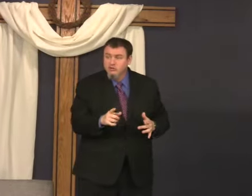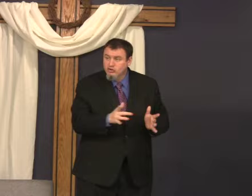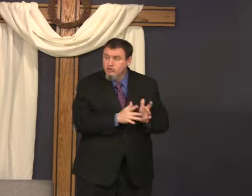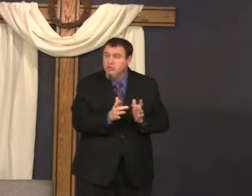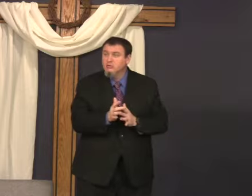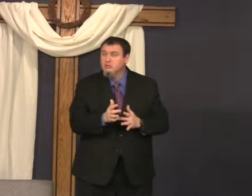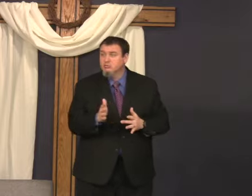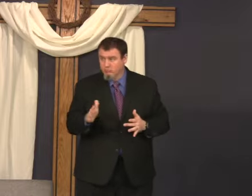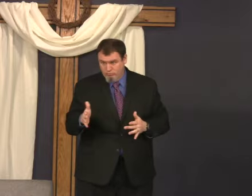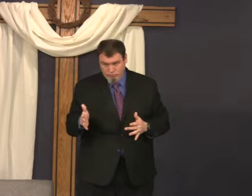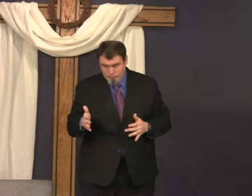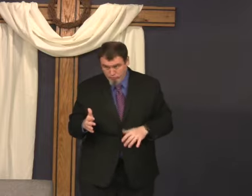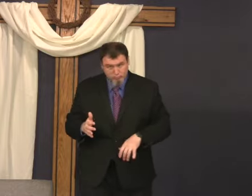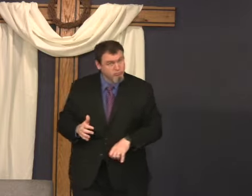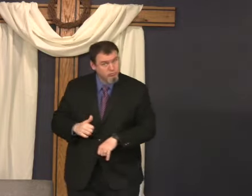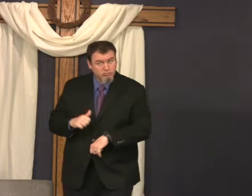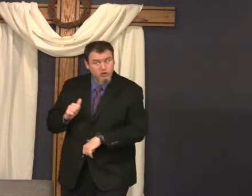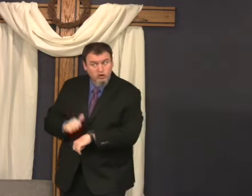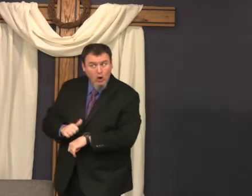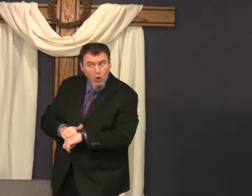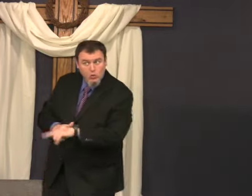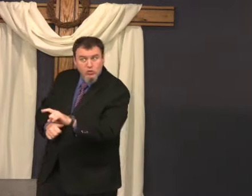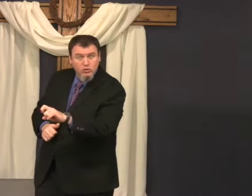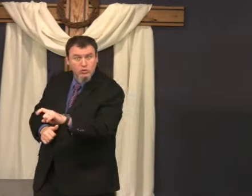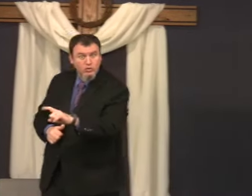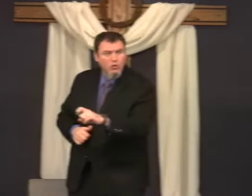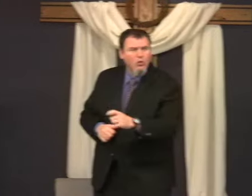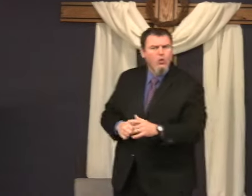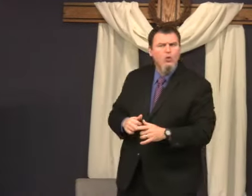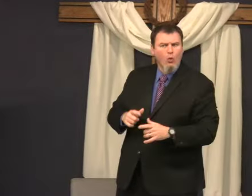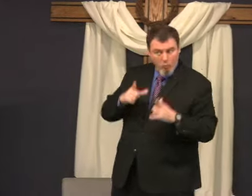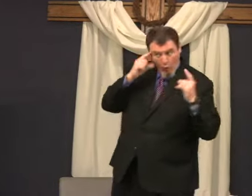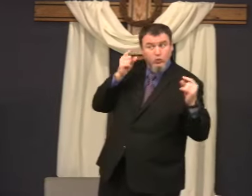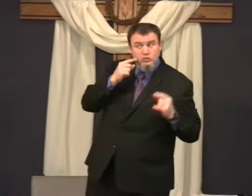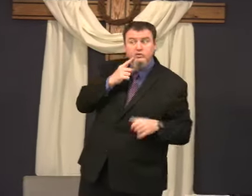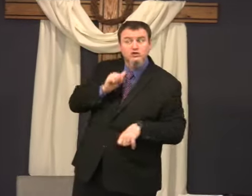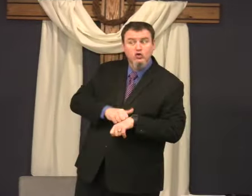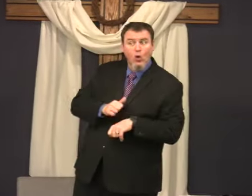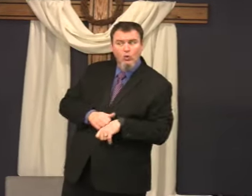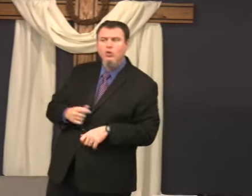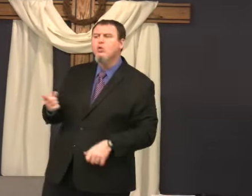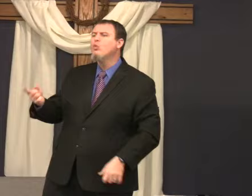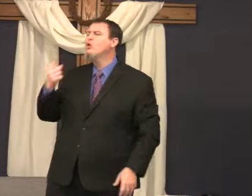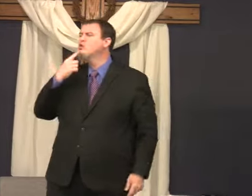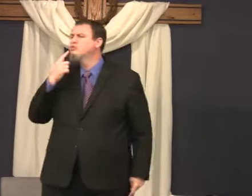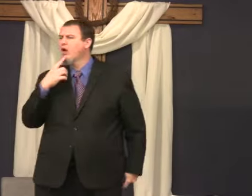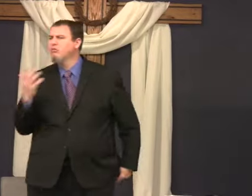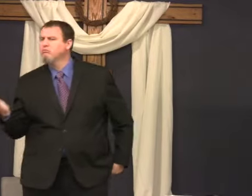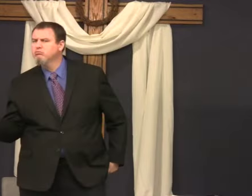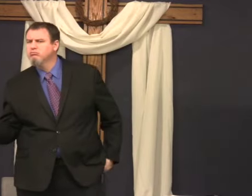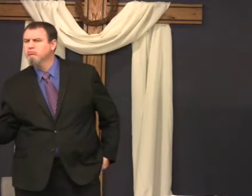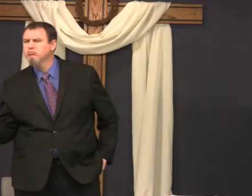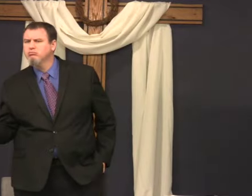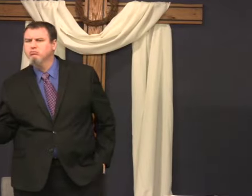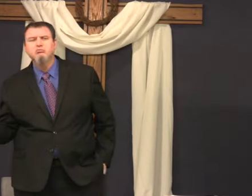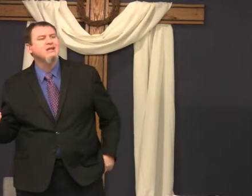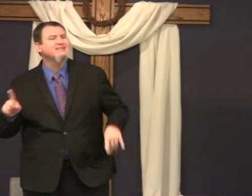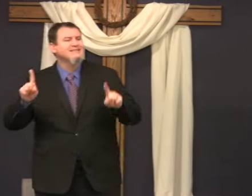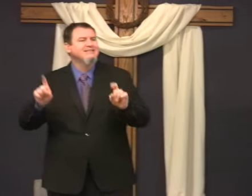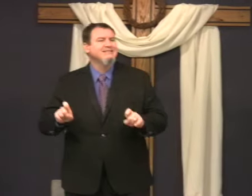Jesus. And the Pharisees asked Jesus, "Should we stone her?" Moses said, "Stone her. What do you say we ought to